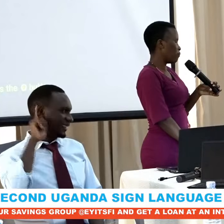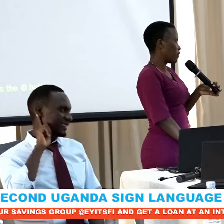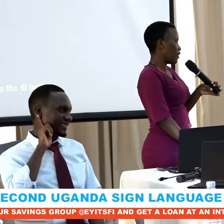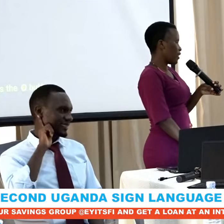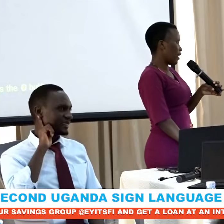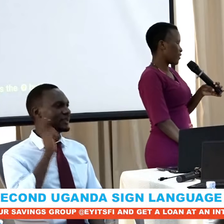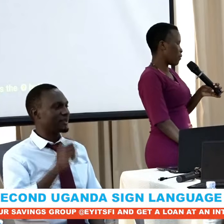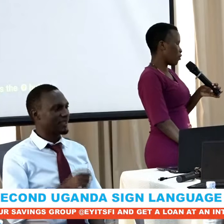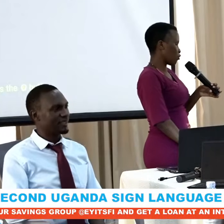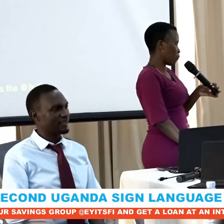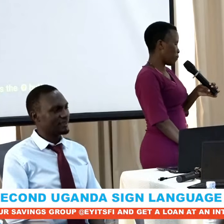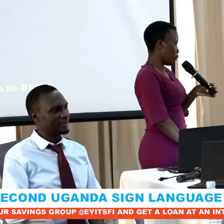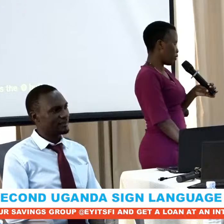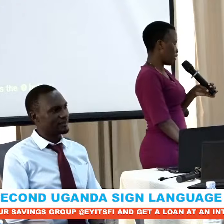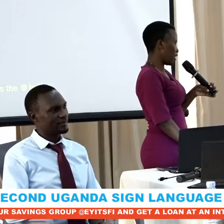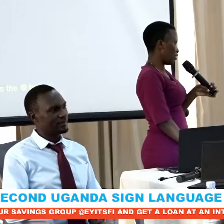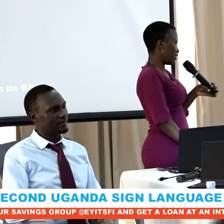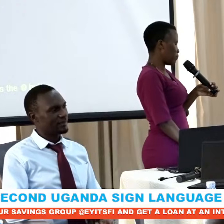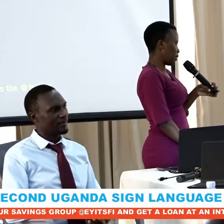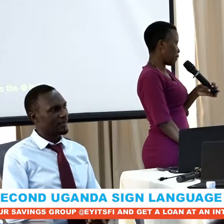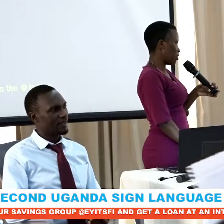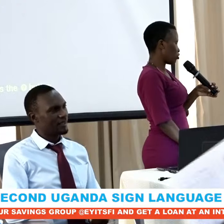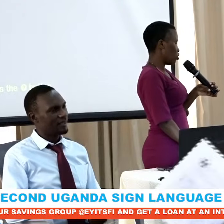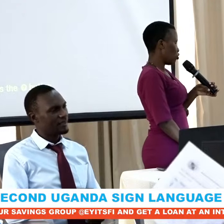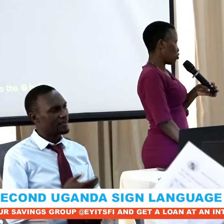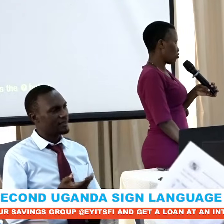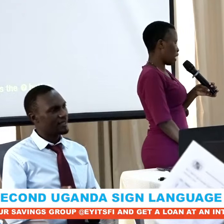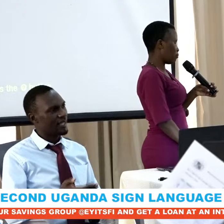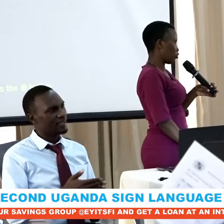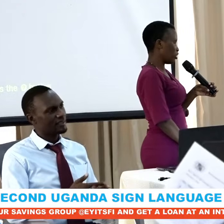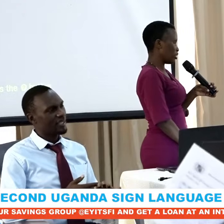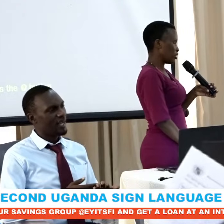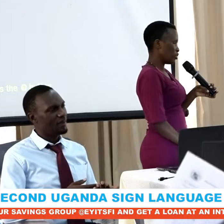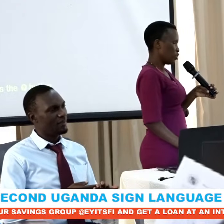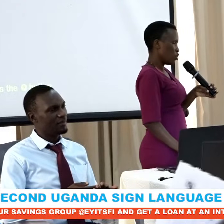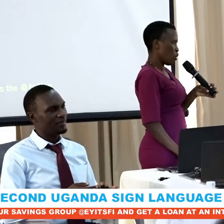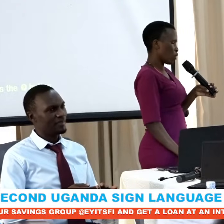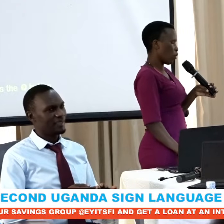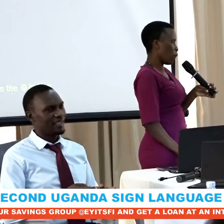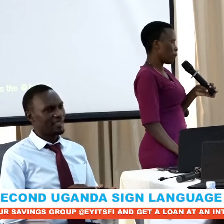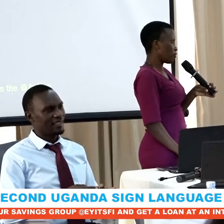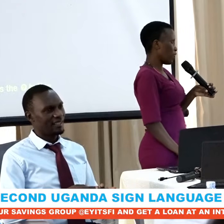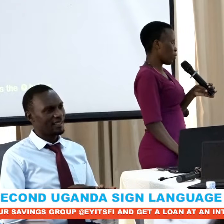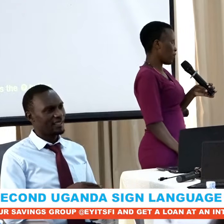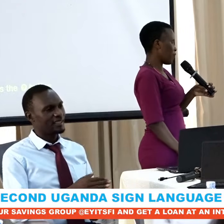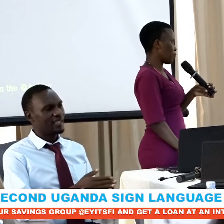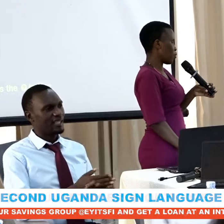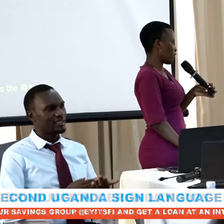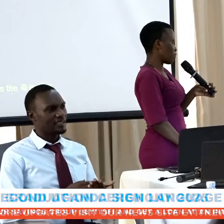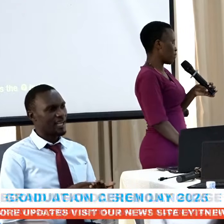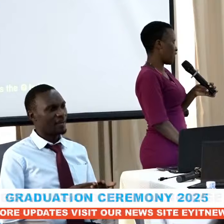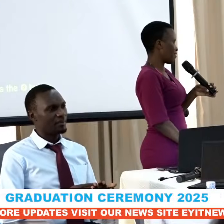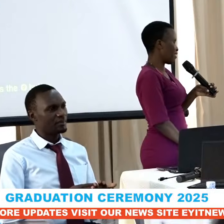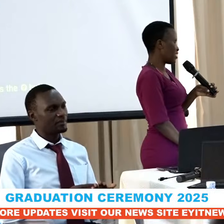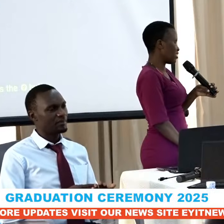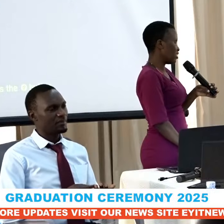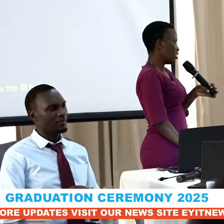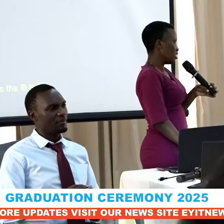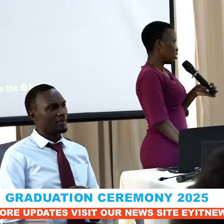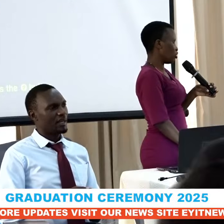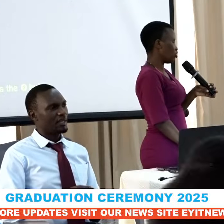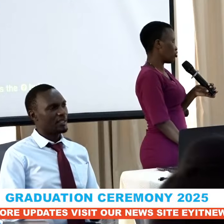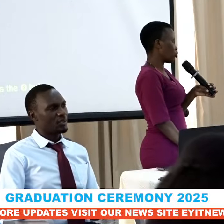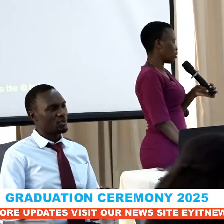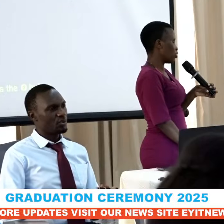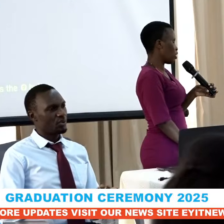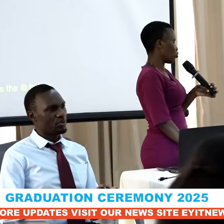them. There are some also people with hearing impairment who use captioning. You are on a computer, you are typing what the speaker is saying, he